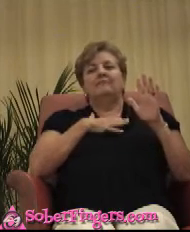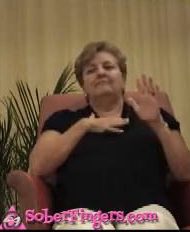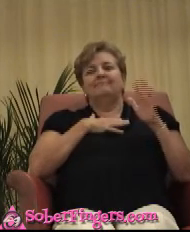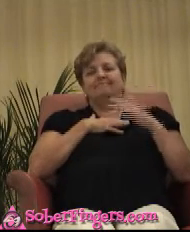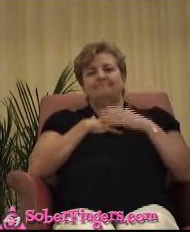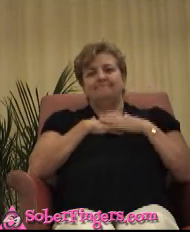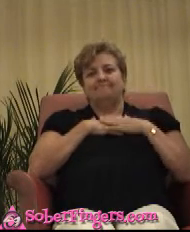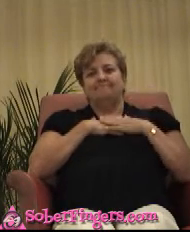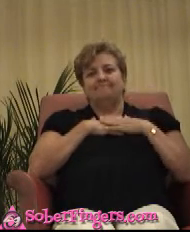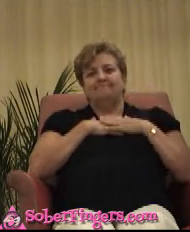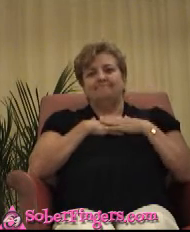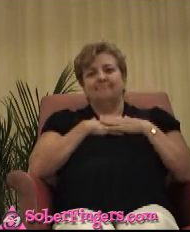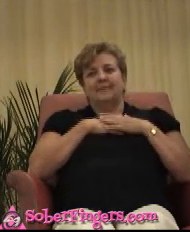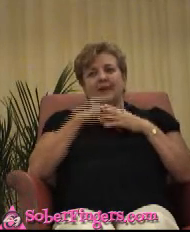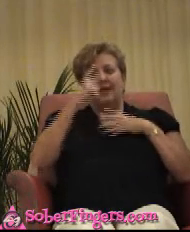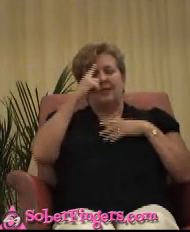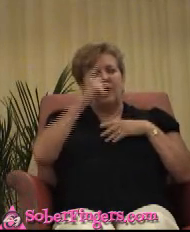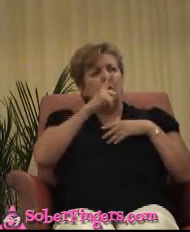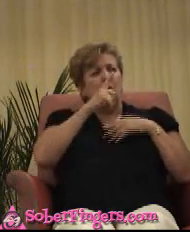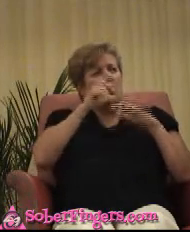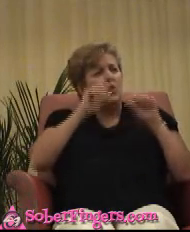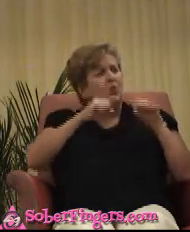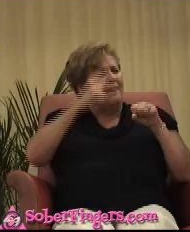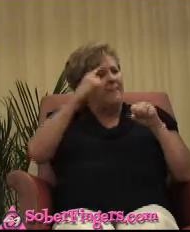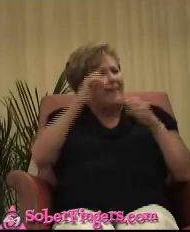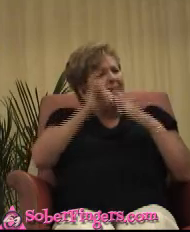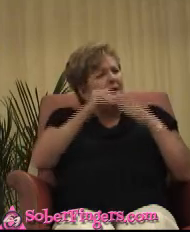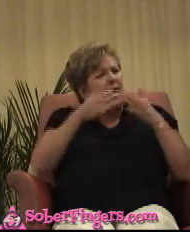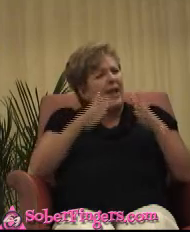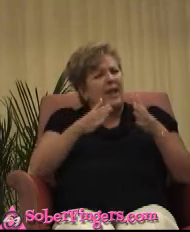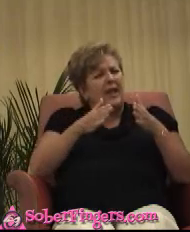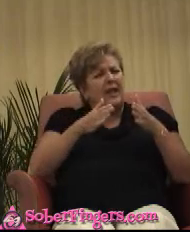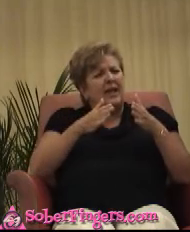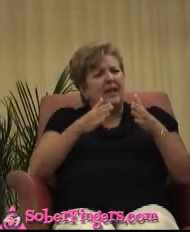thought, who could think that? Who could think that in a moment like this?